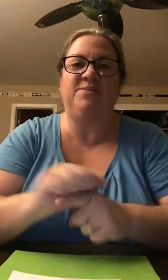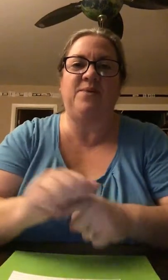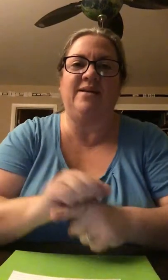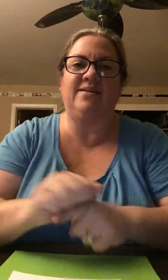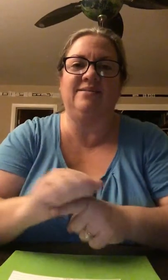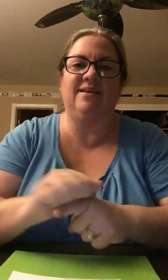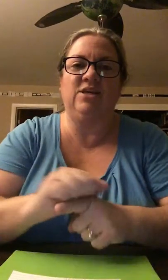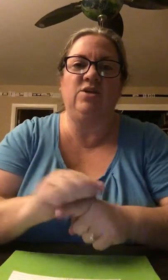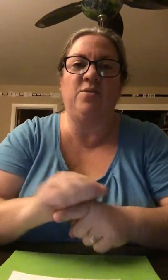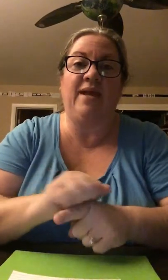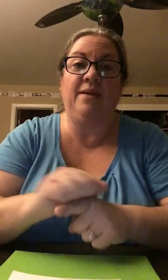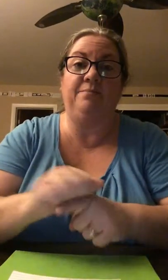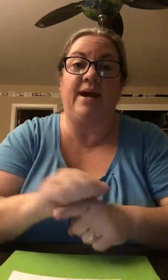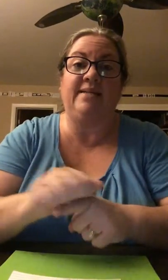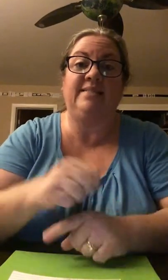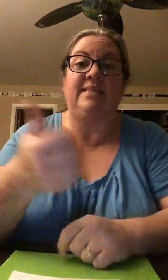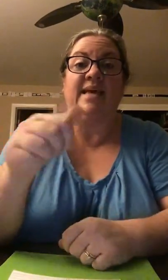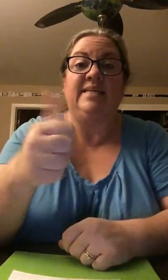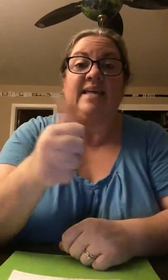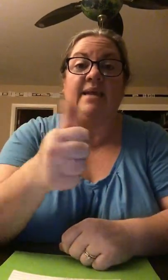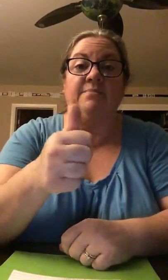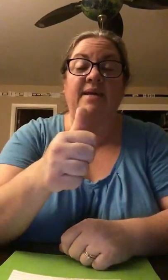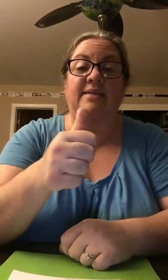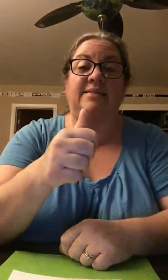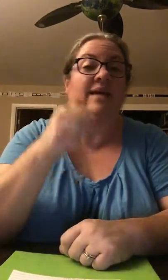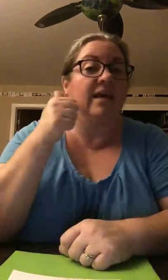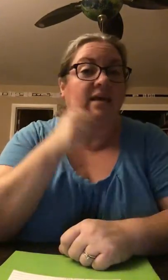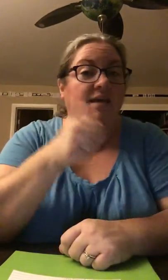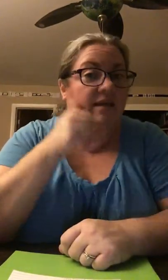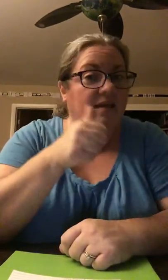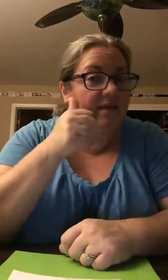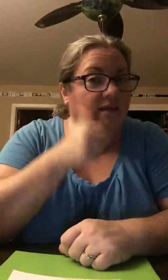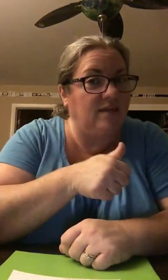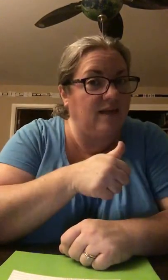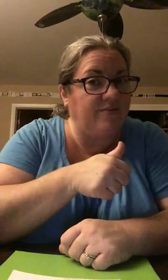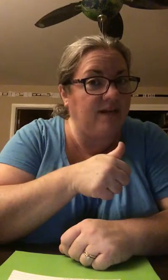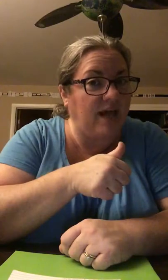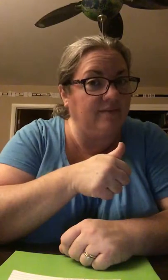practice, practice. You know me. Practice 10 minutes every day.